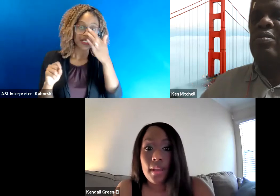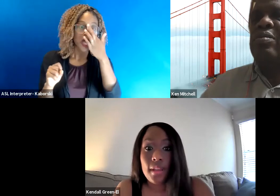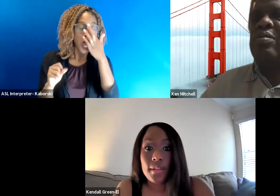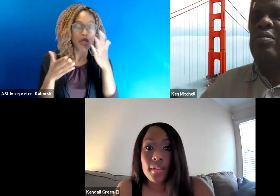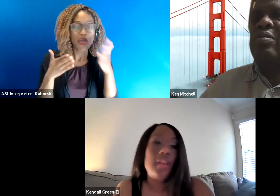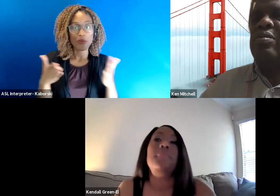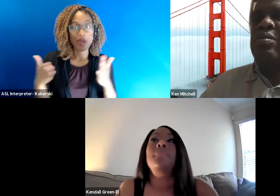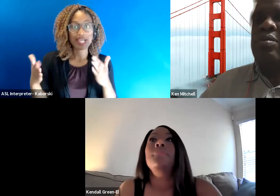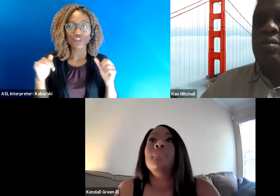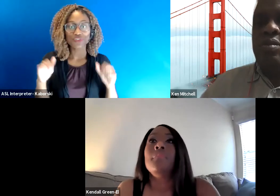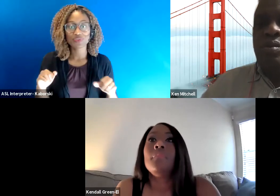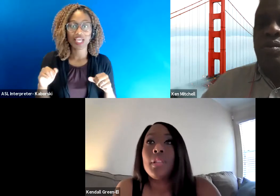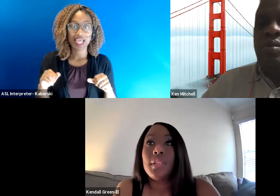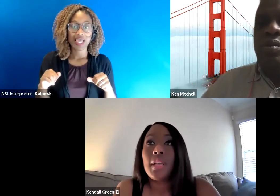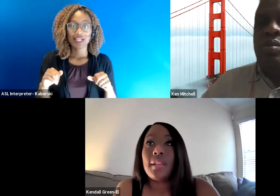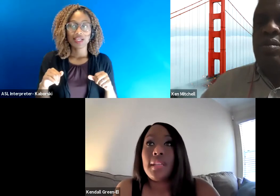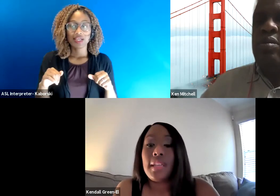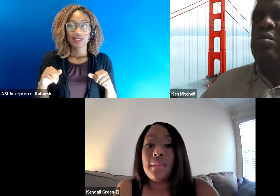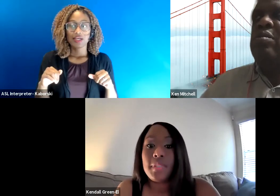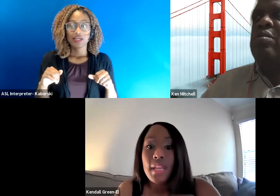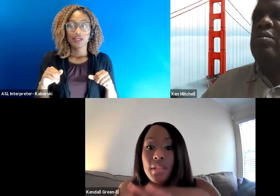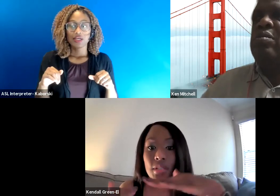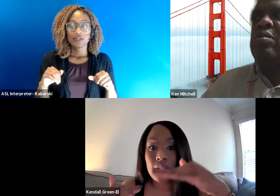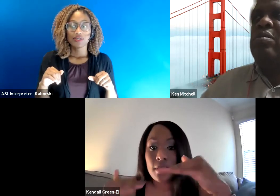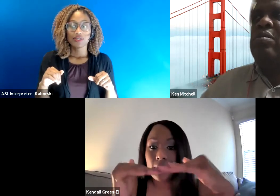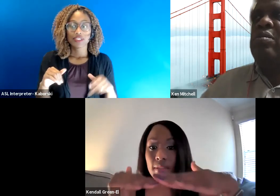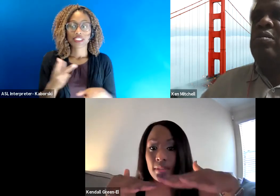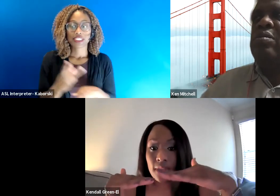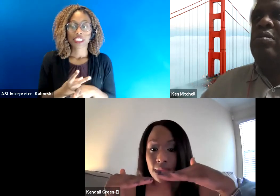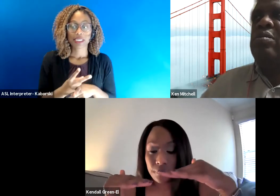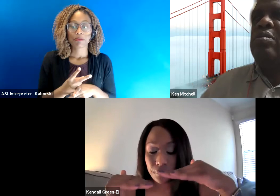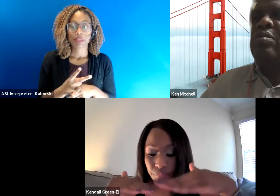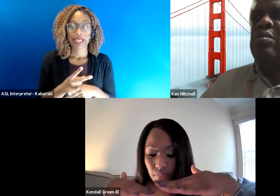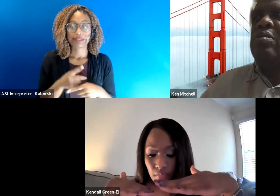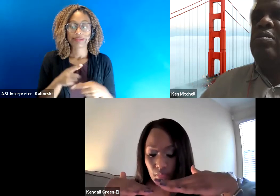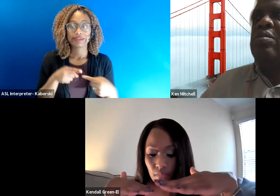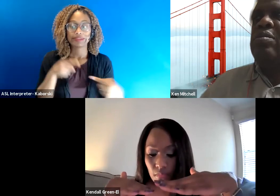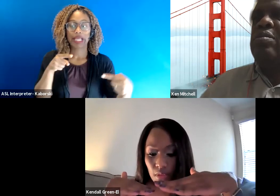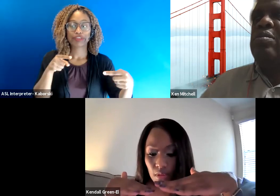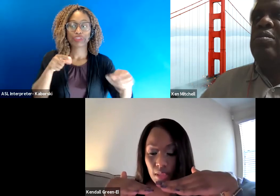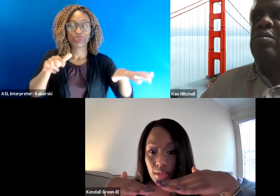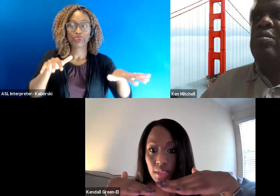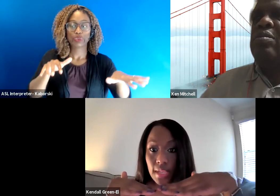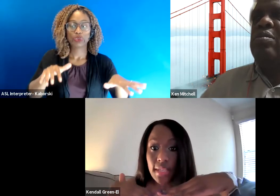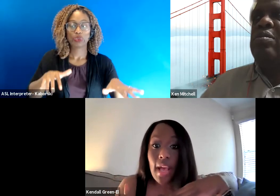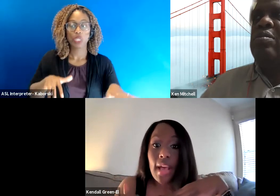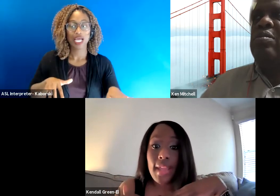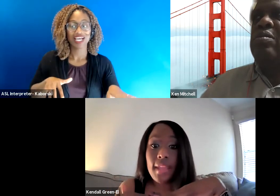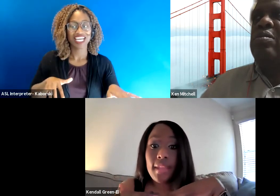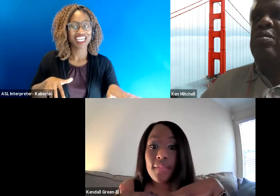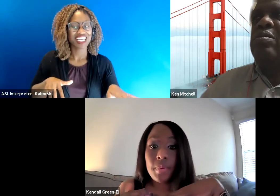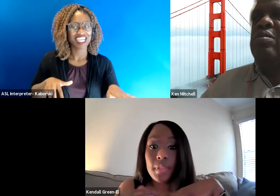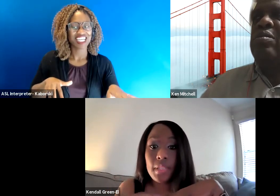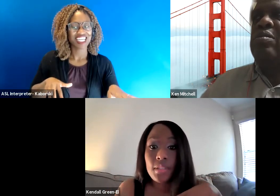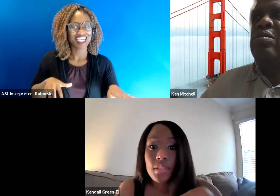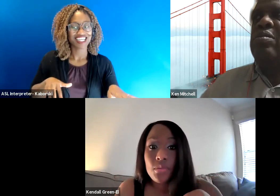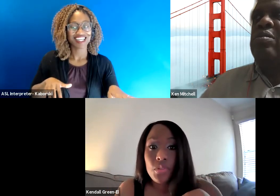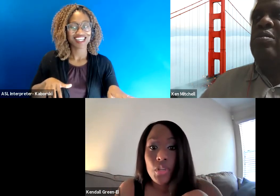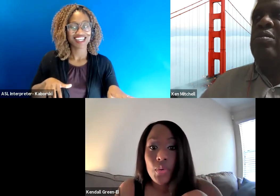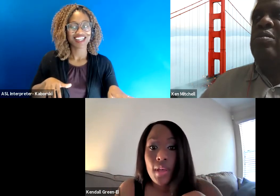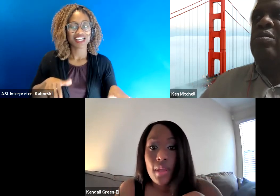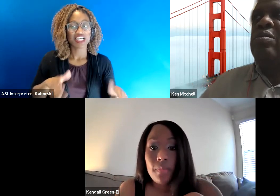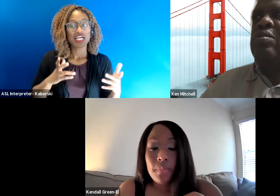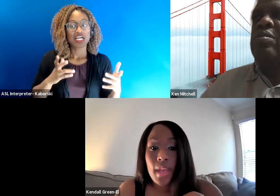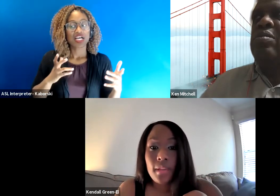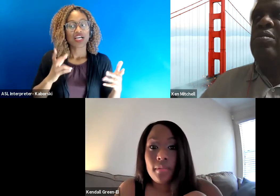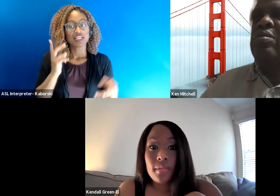to not, to kind of keep tensions a little less high if police do